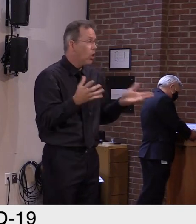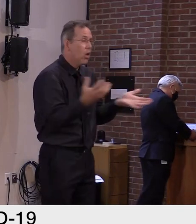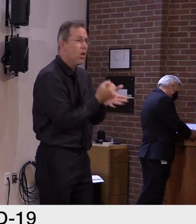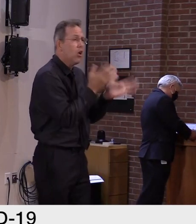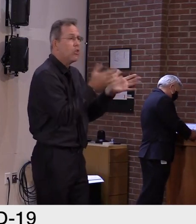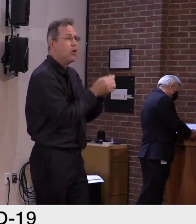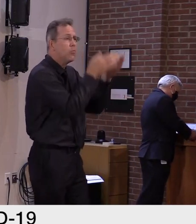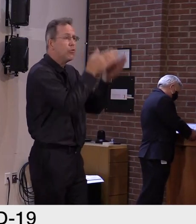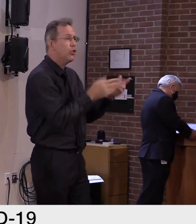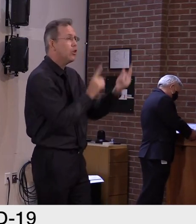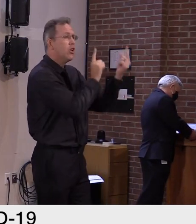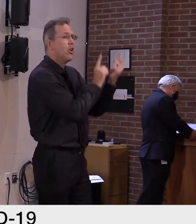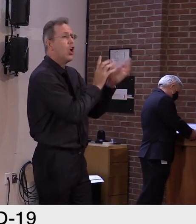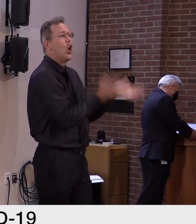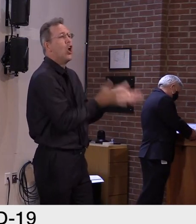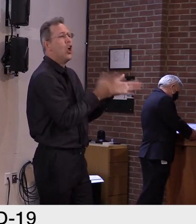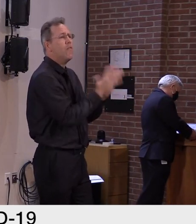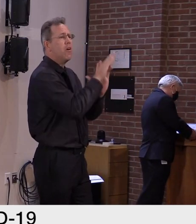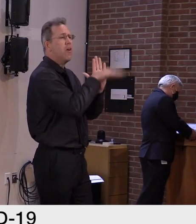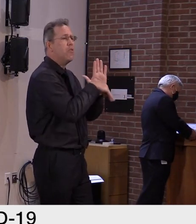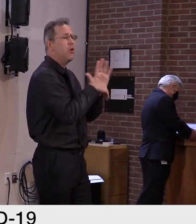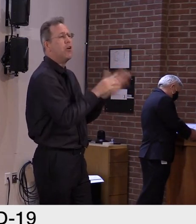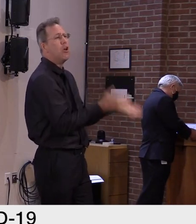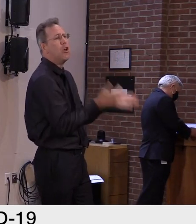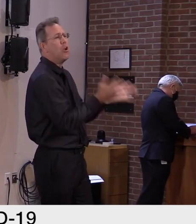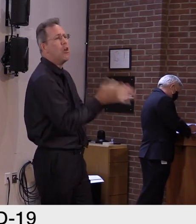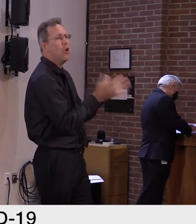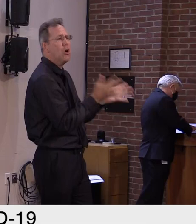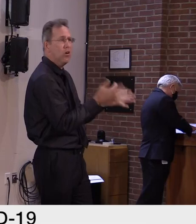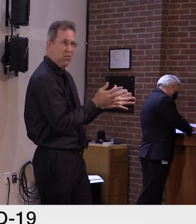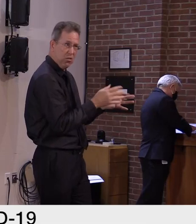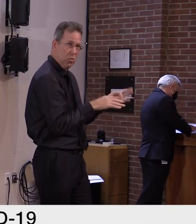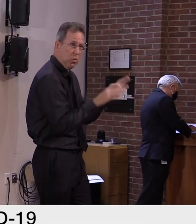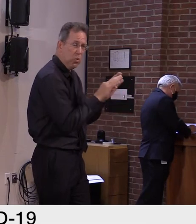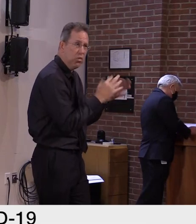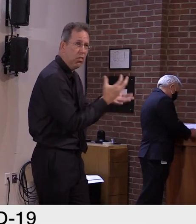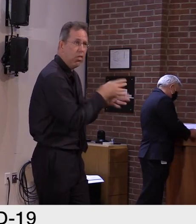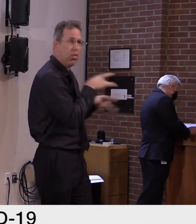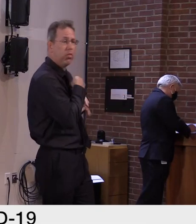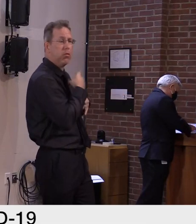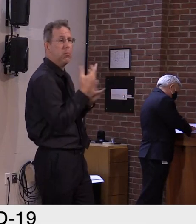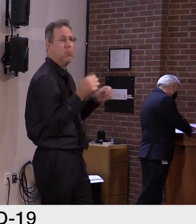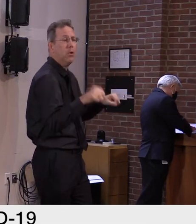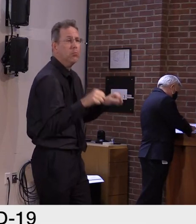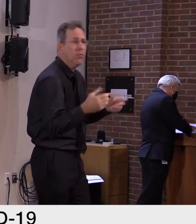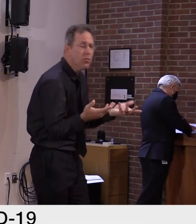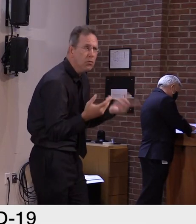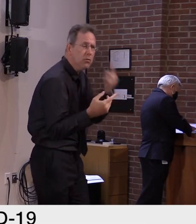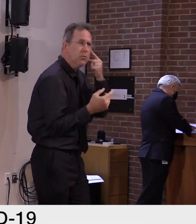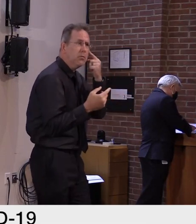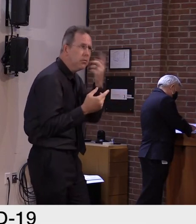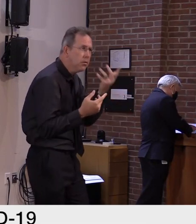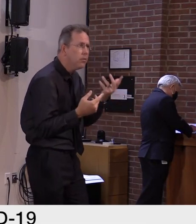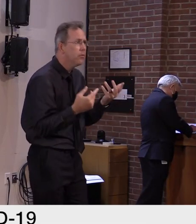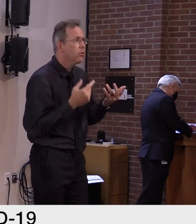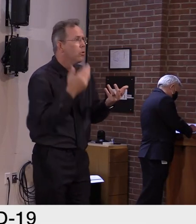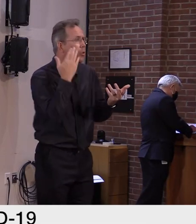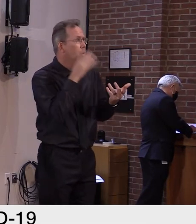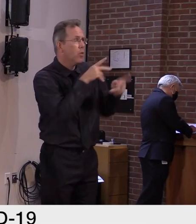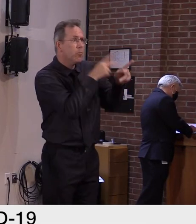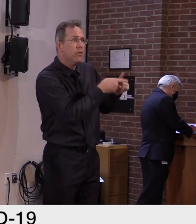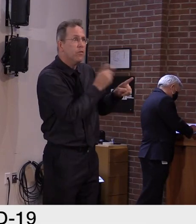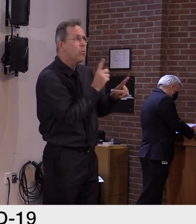person, someone, maybe a neighbor or a friend that you don't know where they've been, Are you